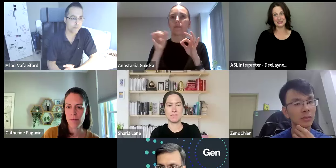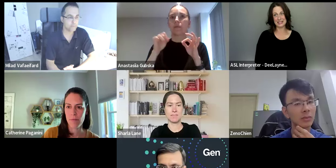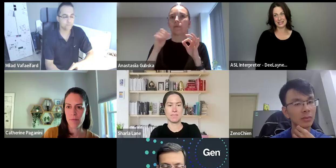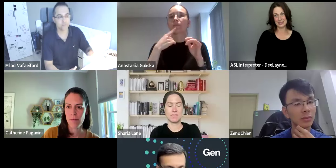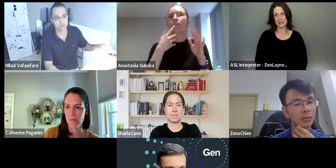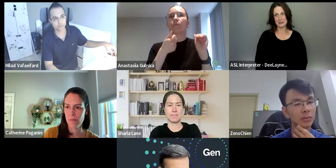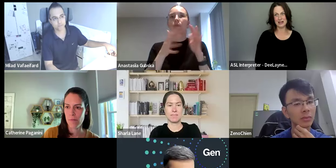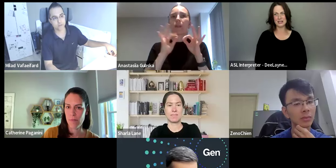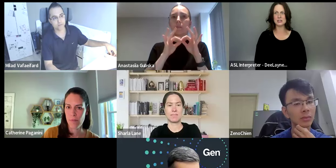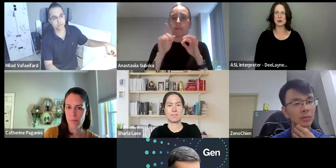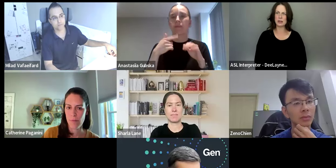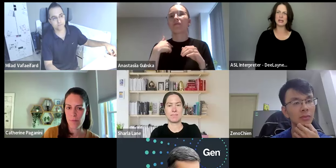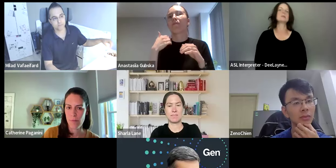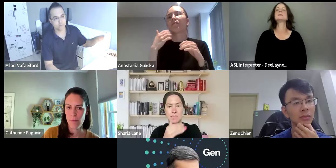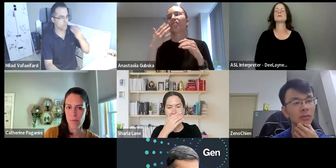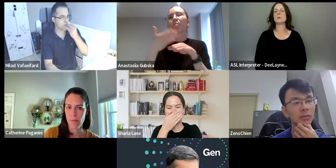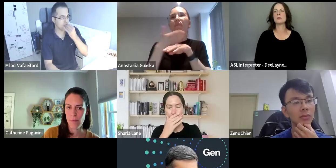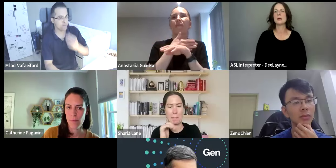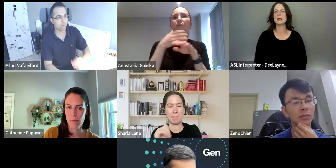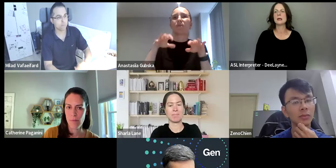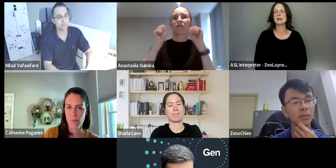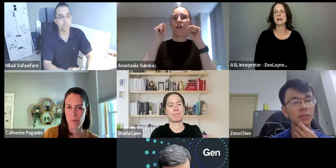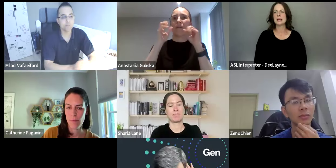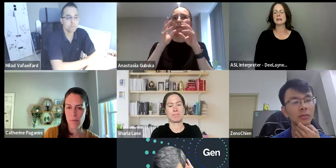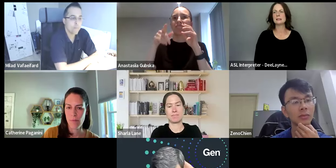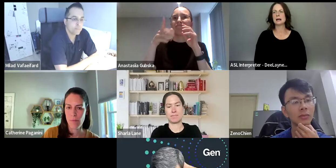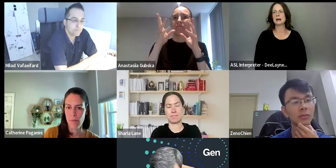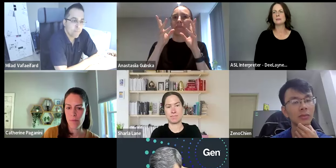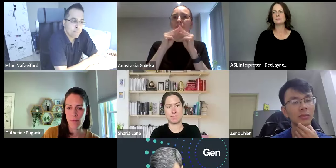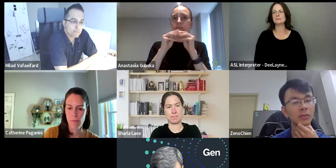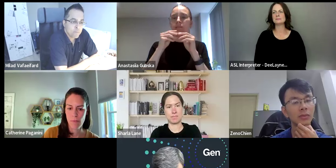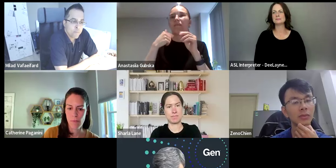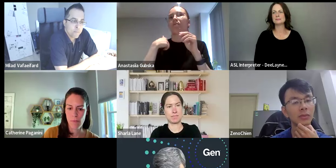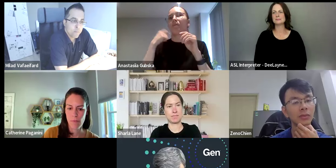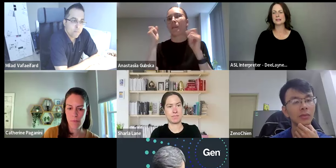issues that I can talk about, interpreting and so forth.